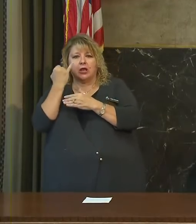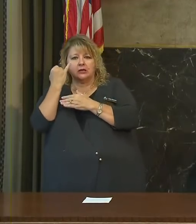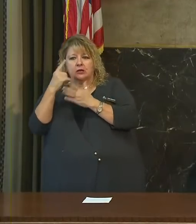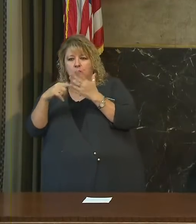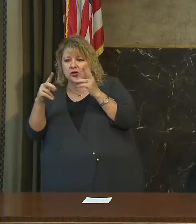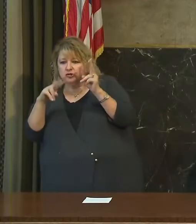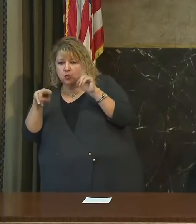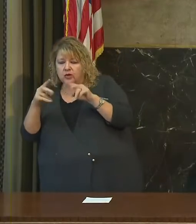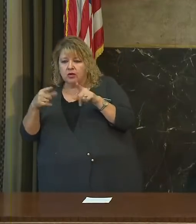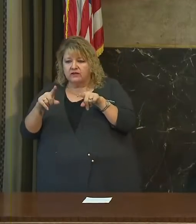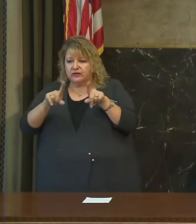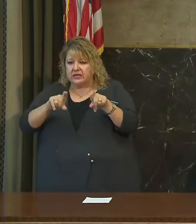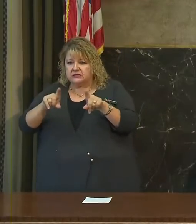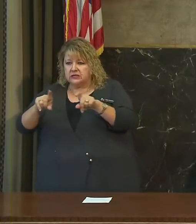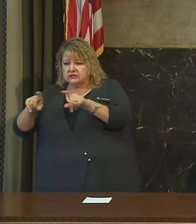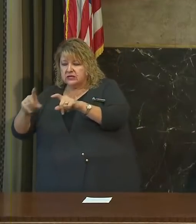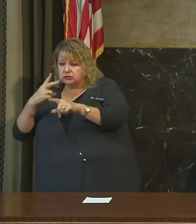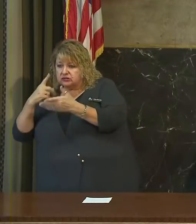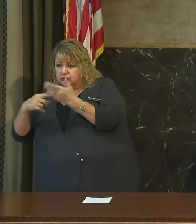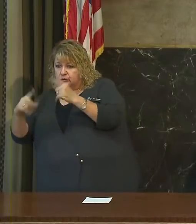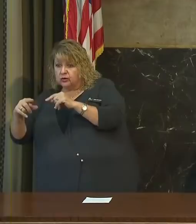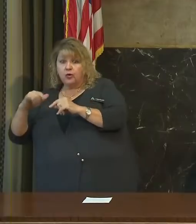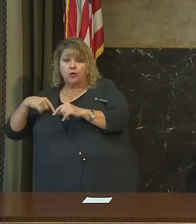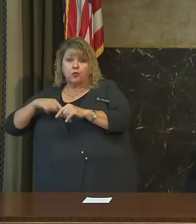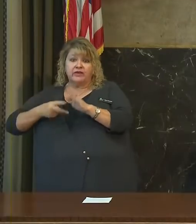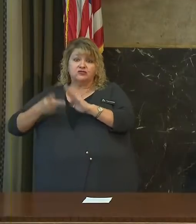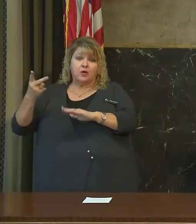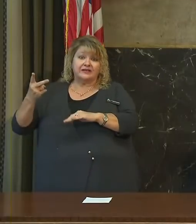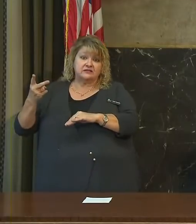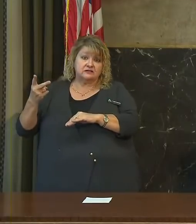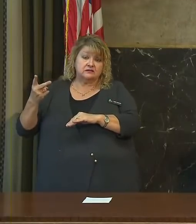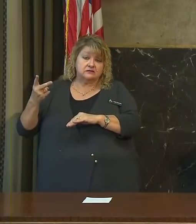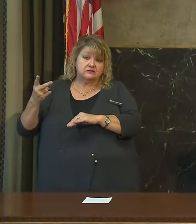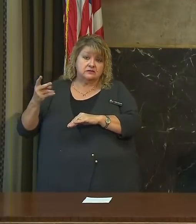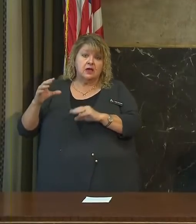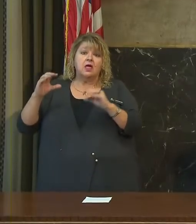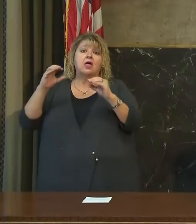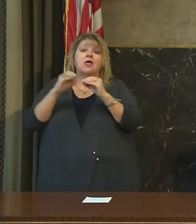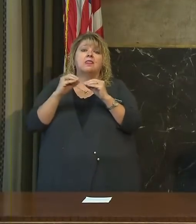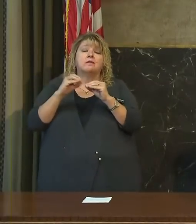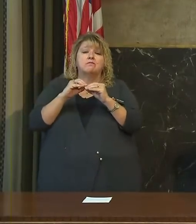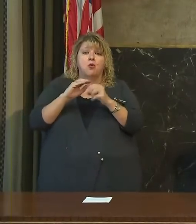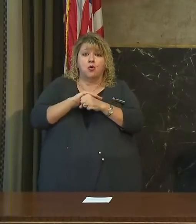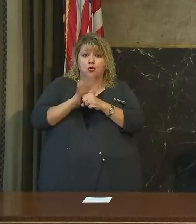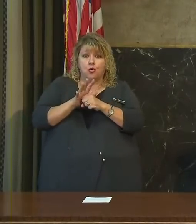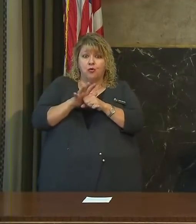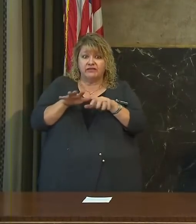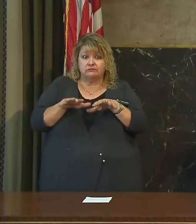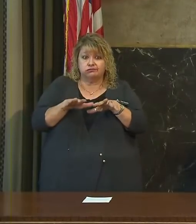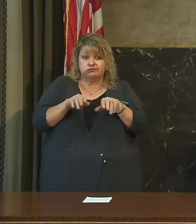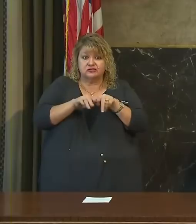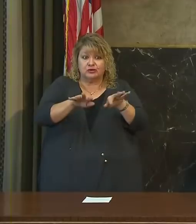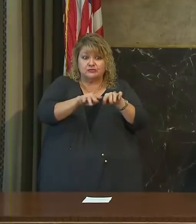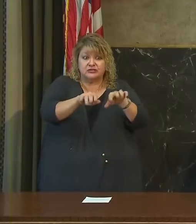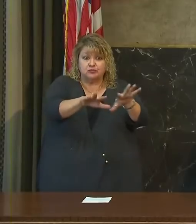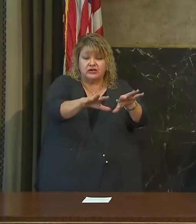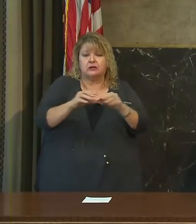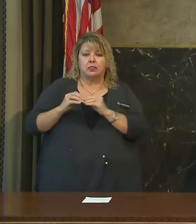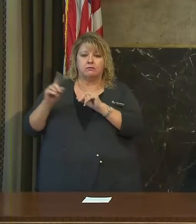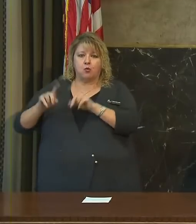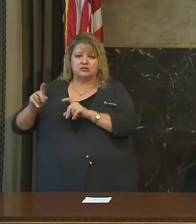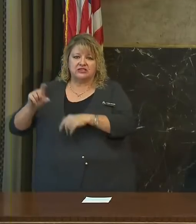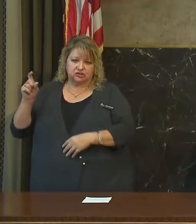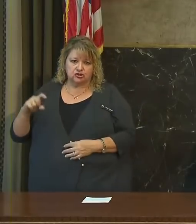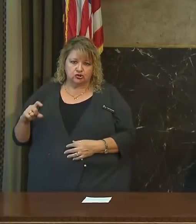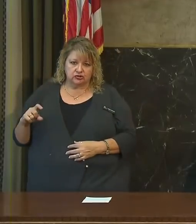in Louisiana. And it's true that the more COVID activity you have out there, the more testing you do. And so I